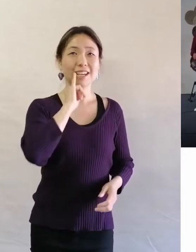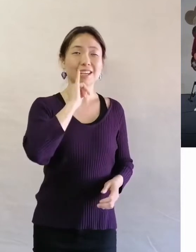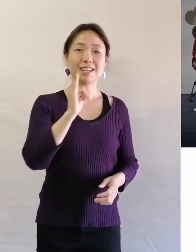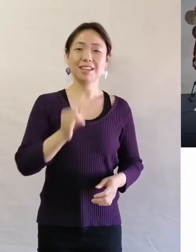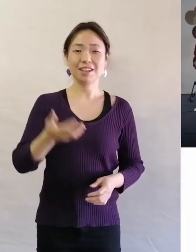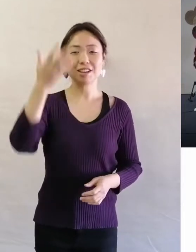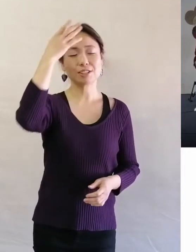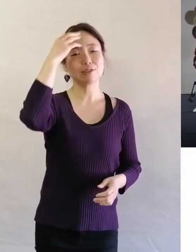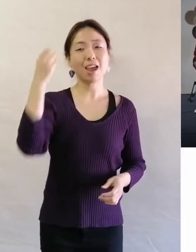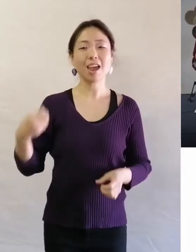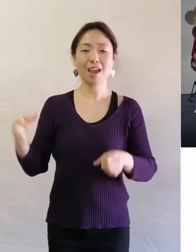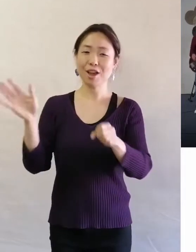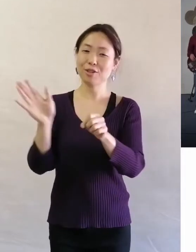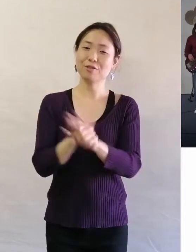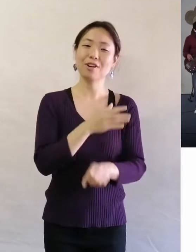sing. He is